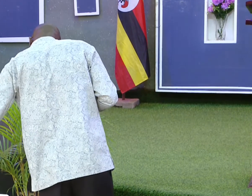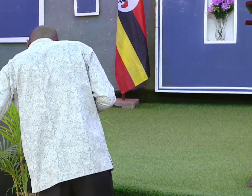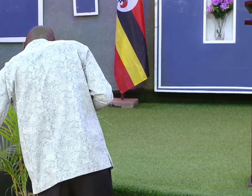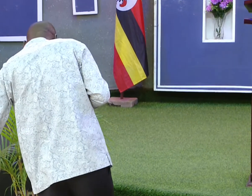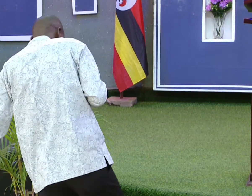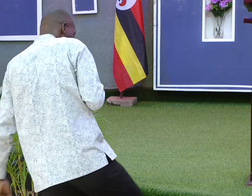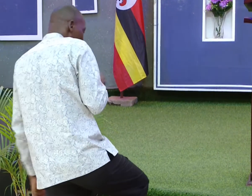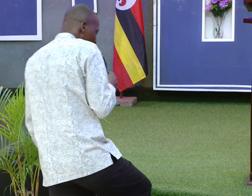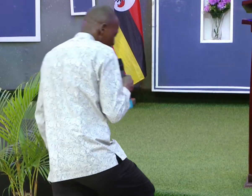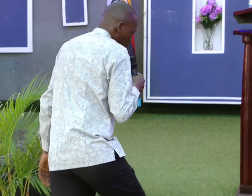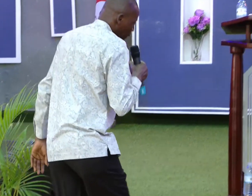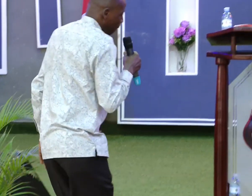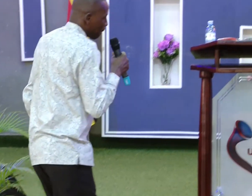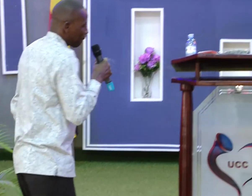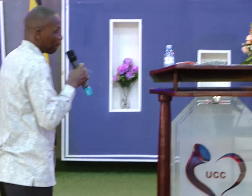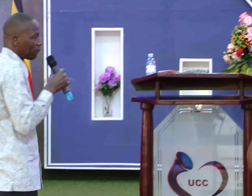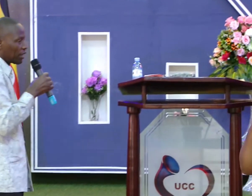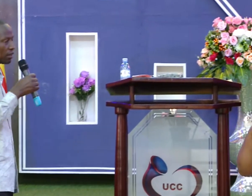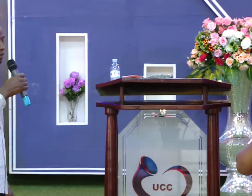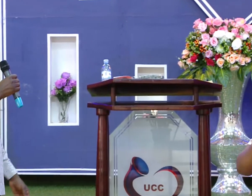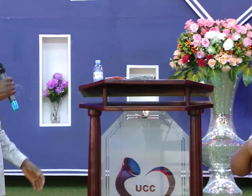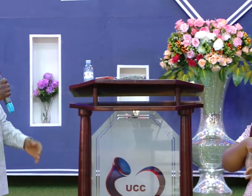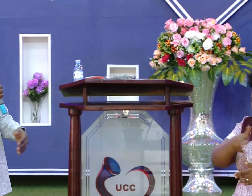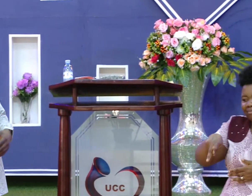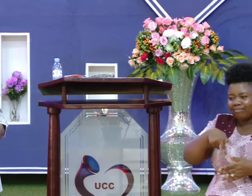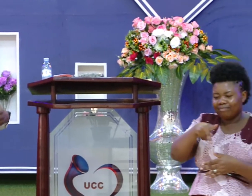Namatov. I'd watched a movie.